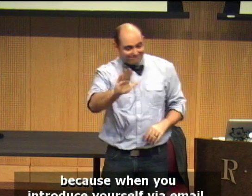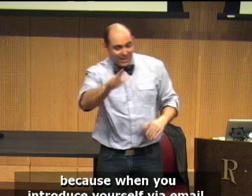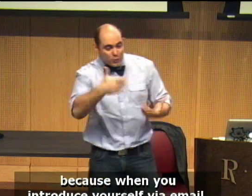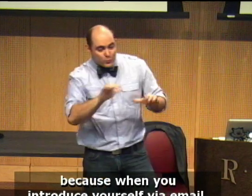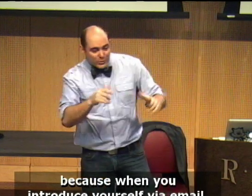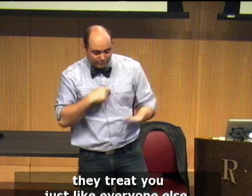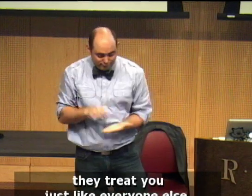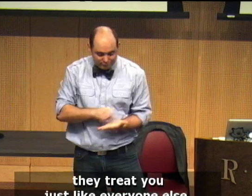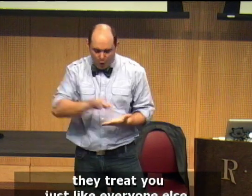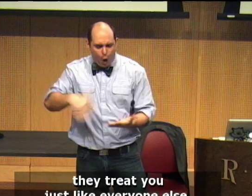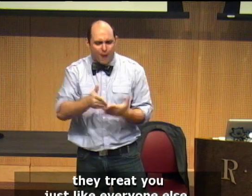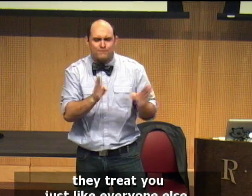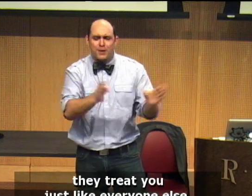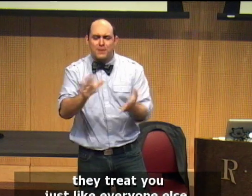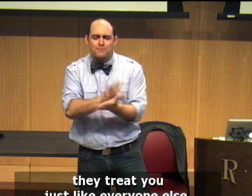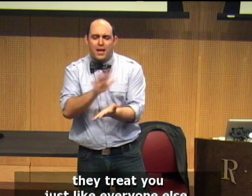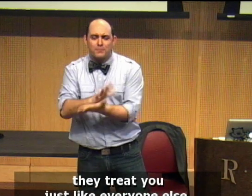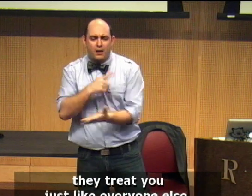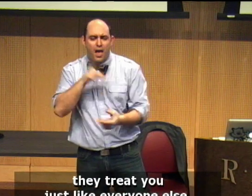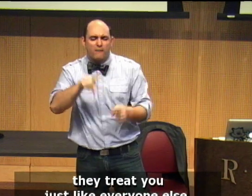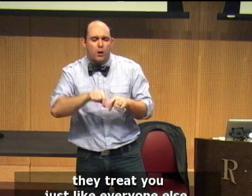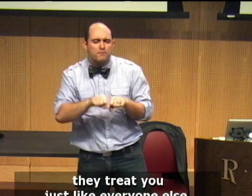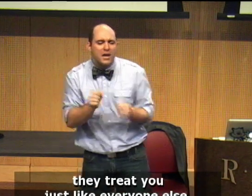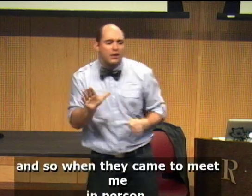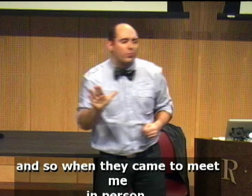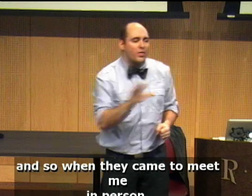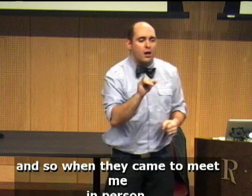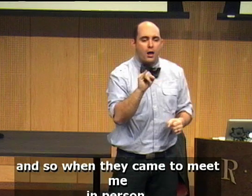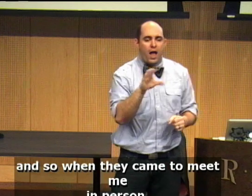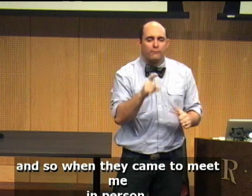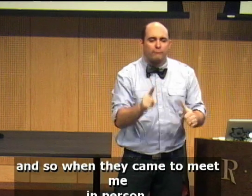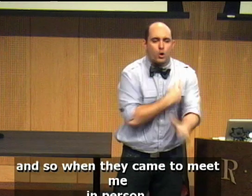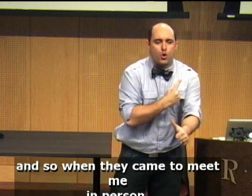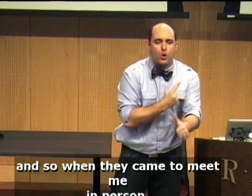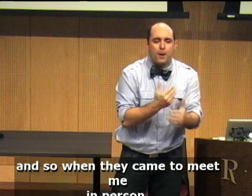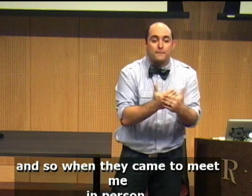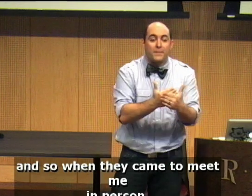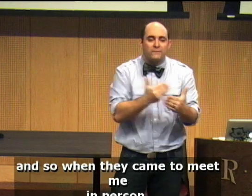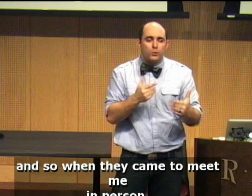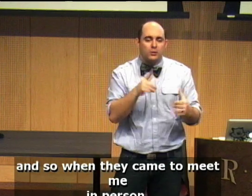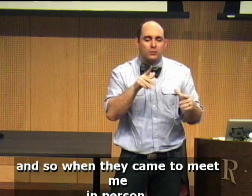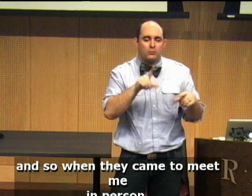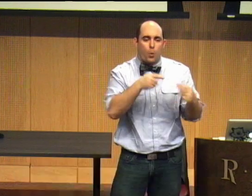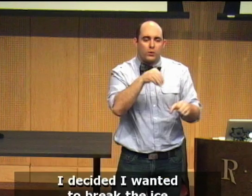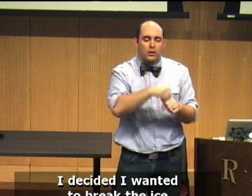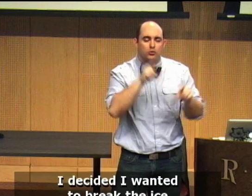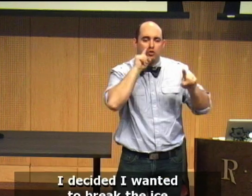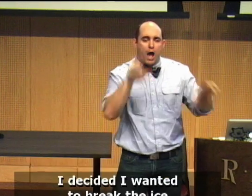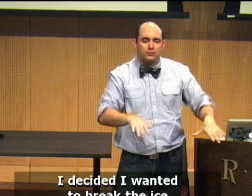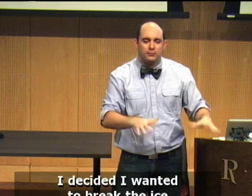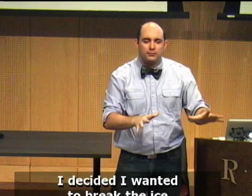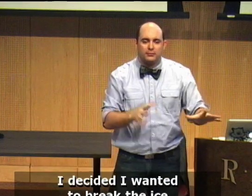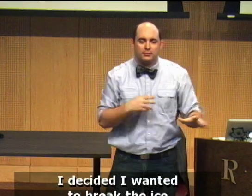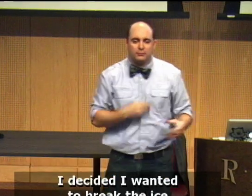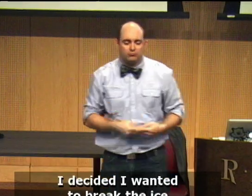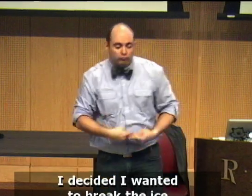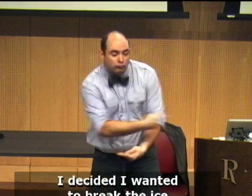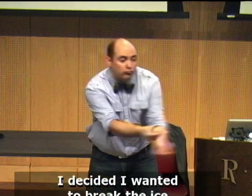email, they treat you just like everyone else. And so when they came to meet me in person, I decided I wanted to break